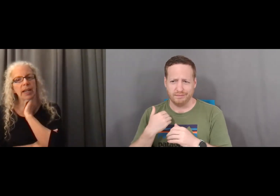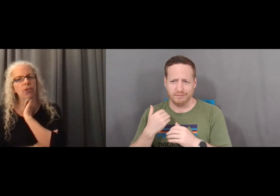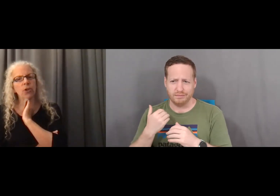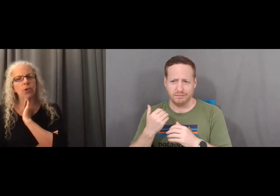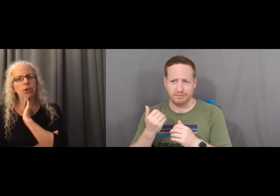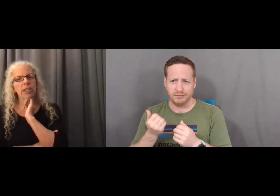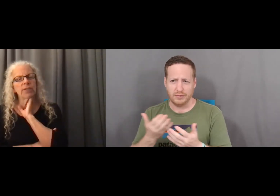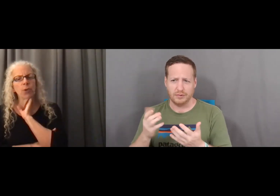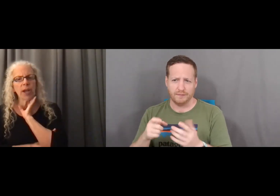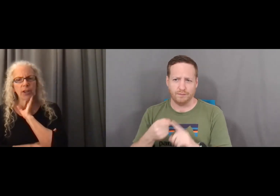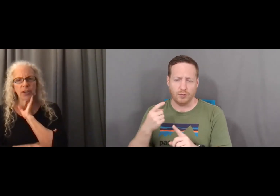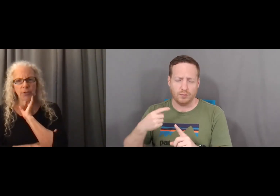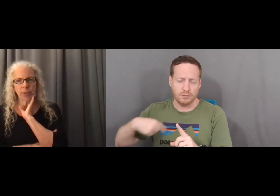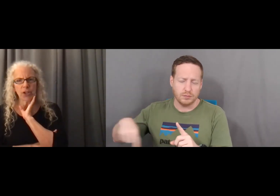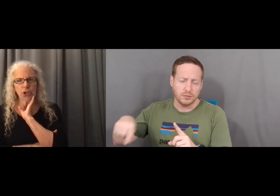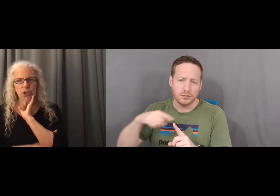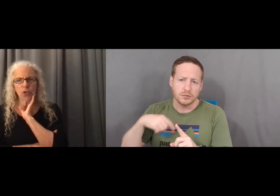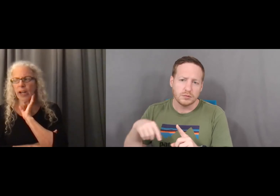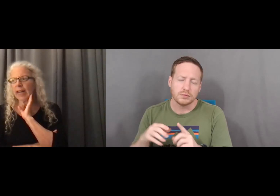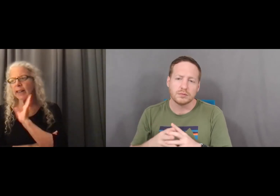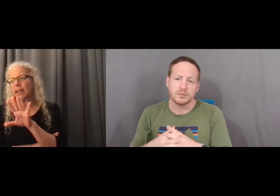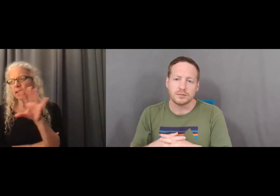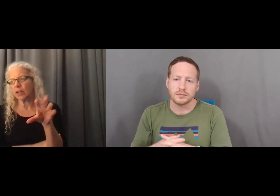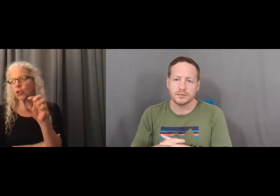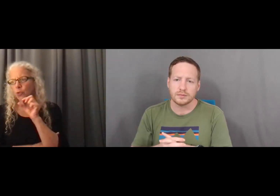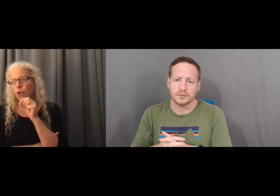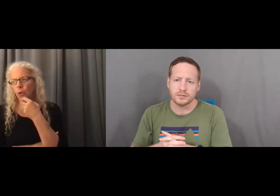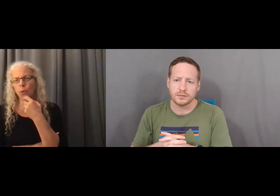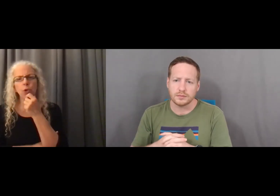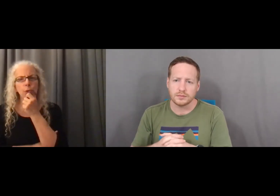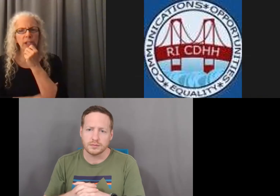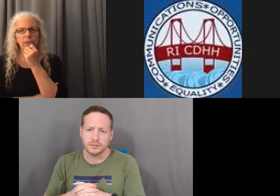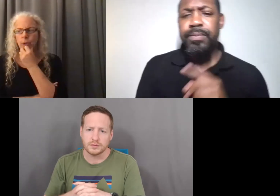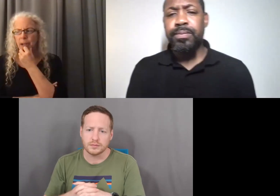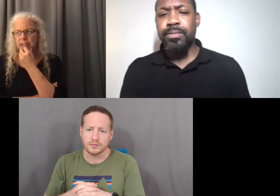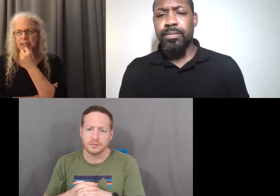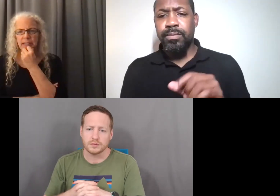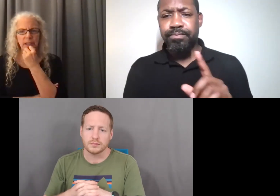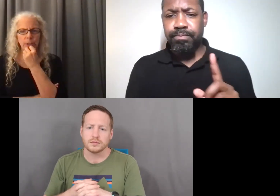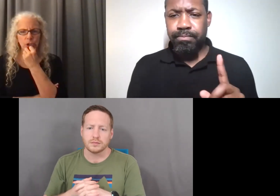don't know, Ernest, if you had other information or anything that you know you need from us as the